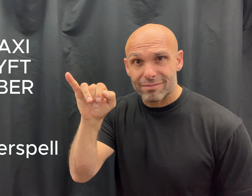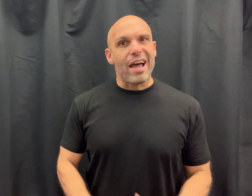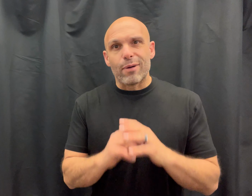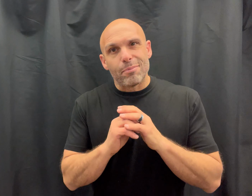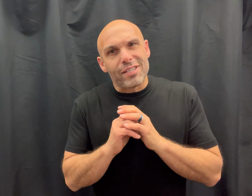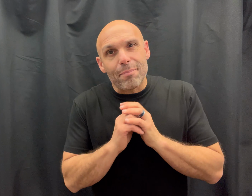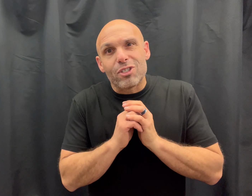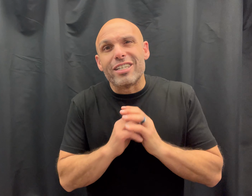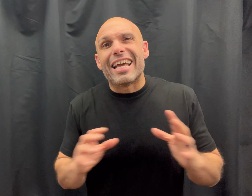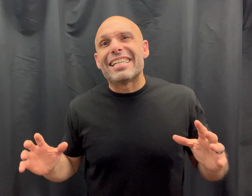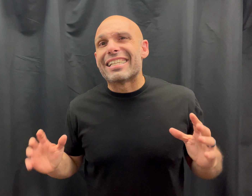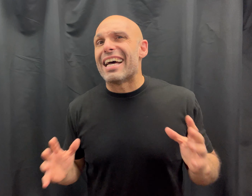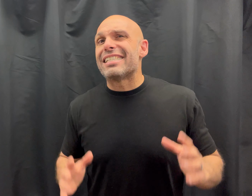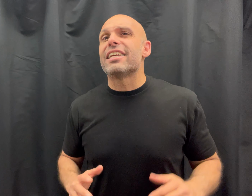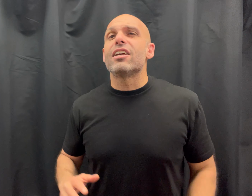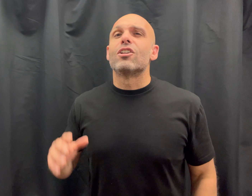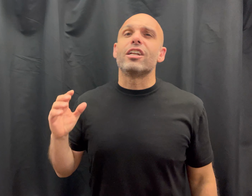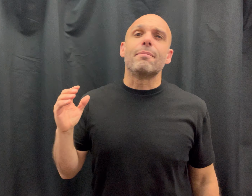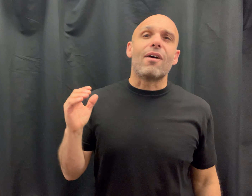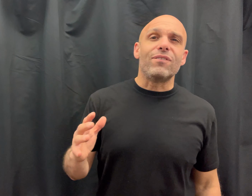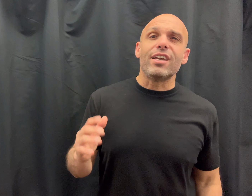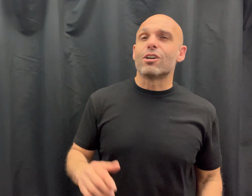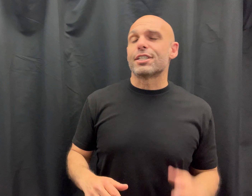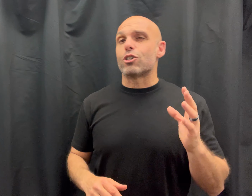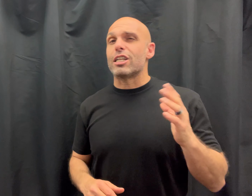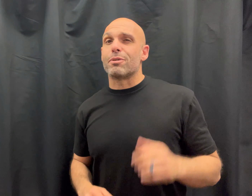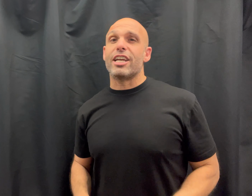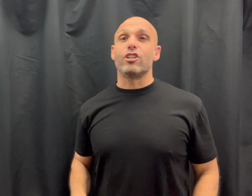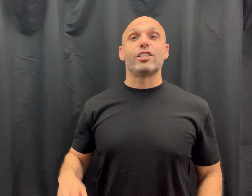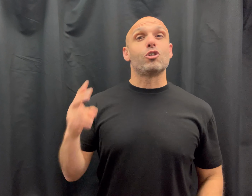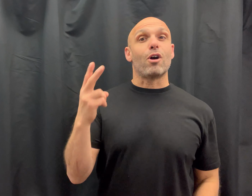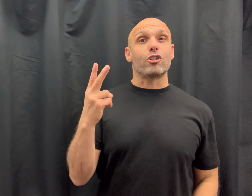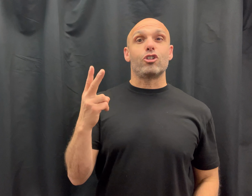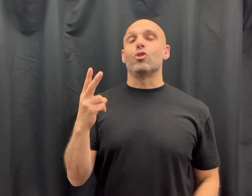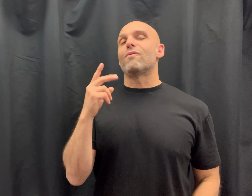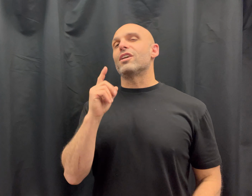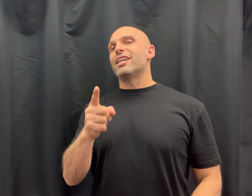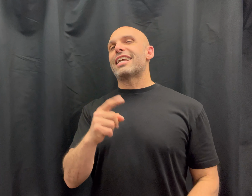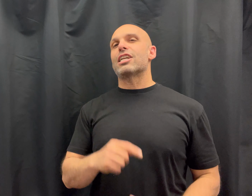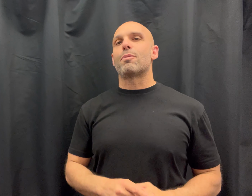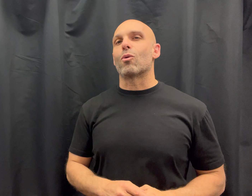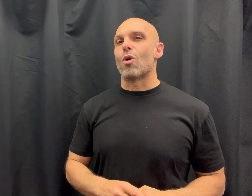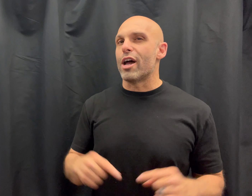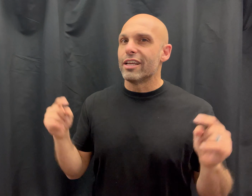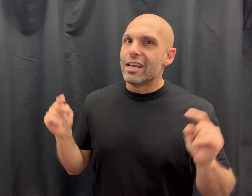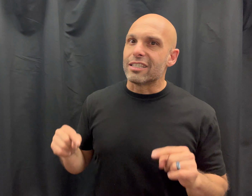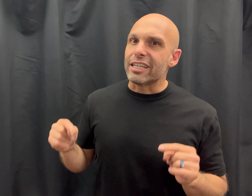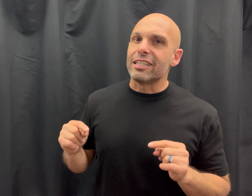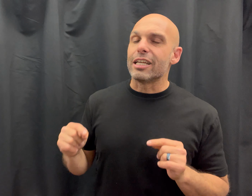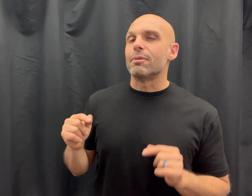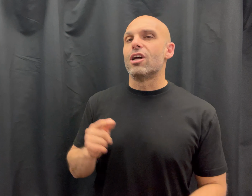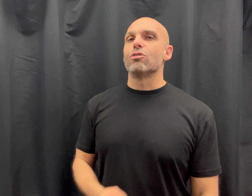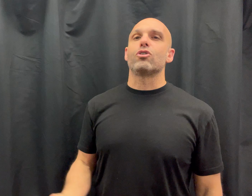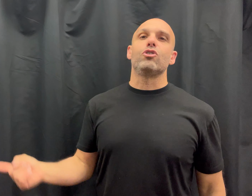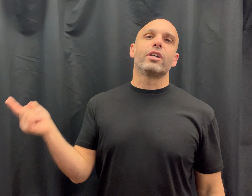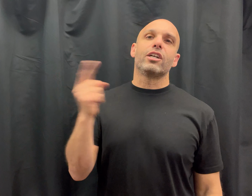That wraps up today's lesson, learning about vehicles and transportation. This is part 2. If you didn't catch part 1, click the link below so you can